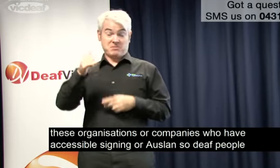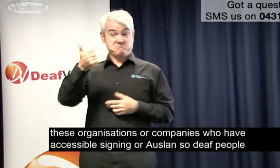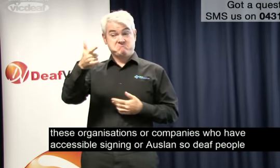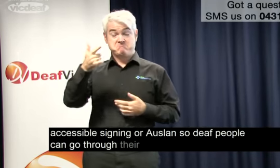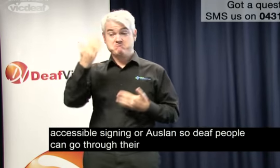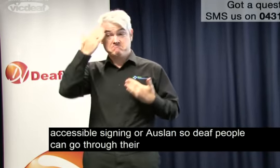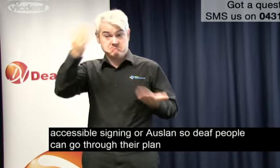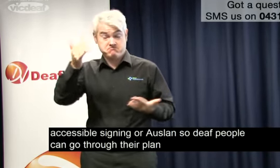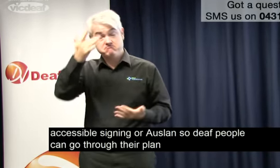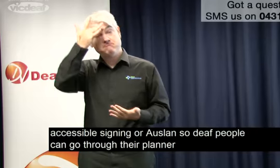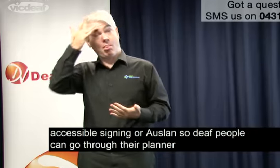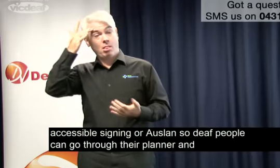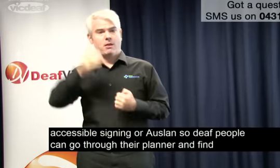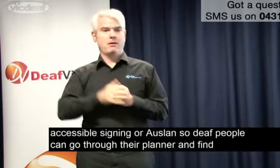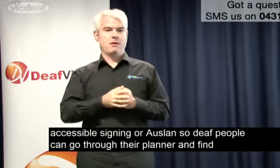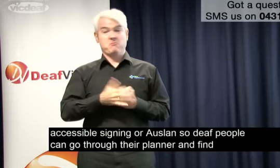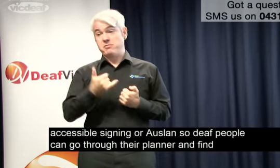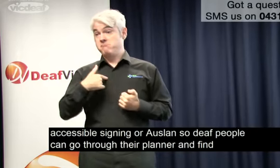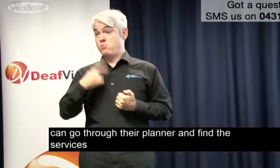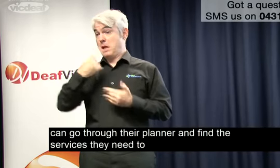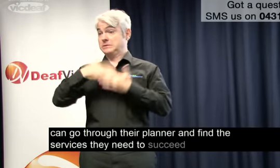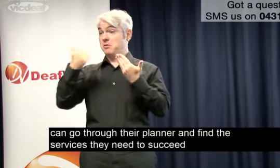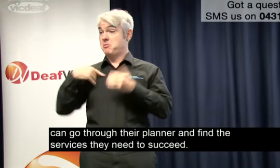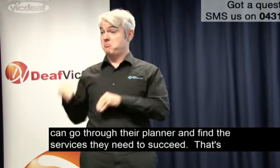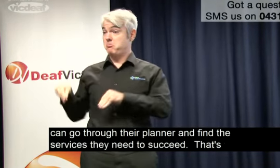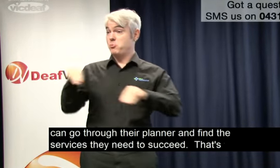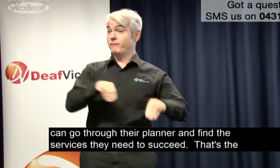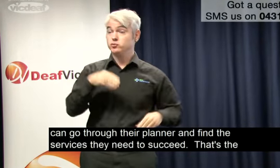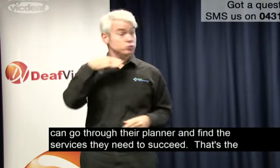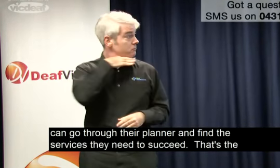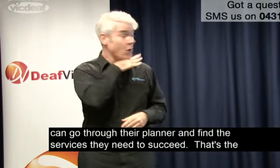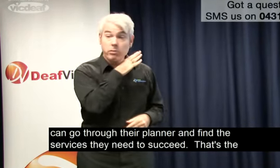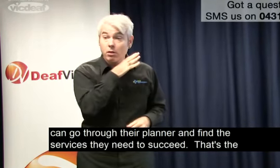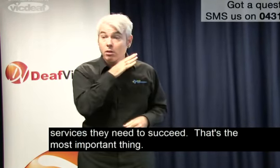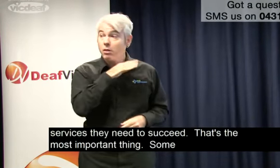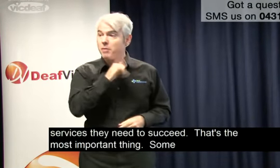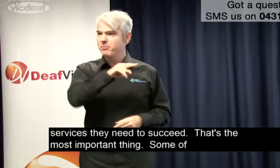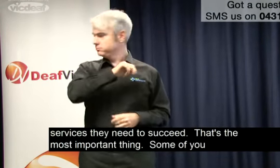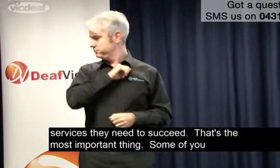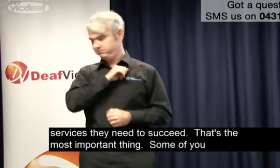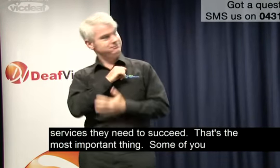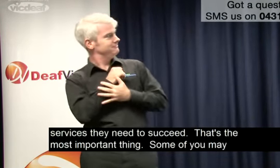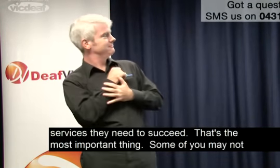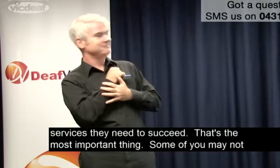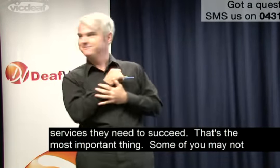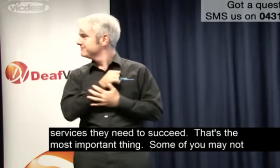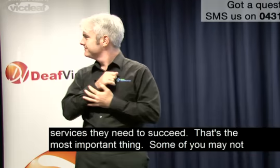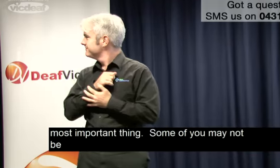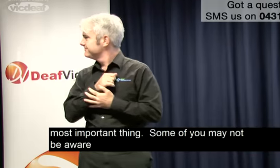agree? Some of you may or may not be aware, but you know, if what's going on